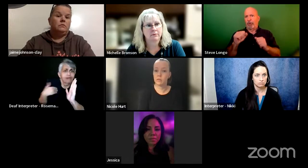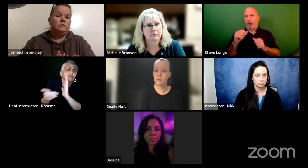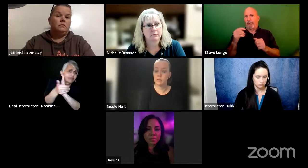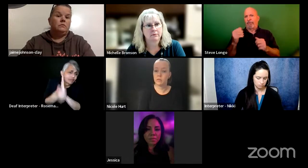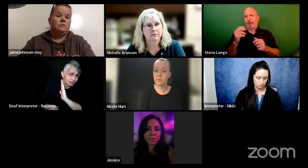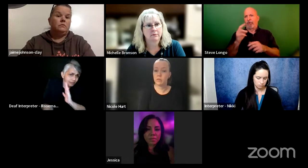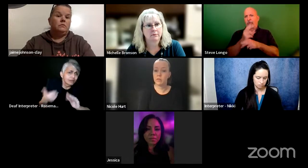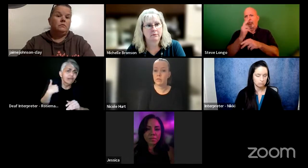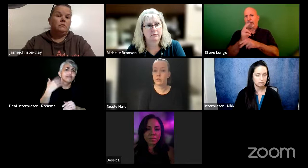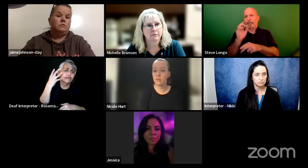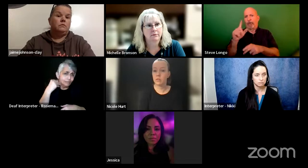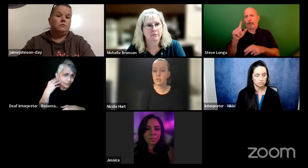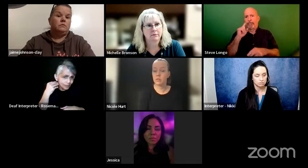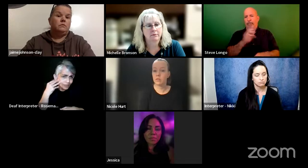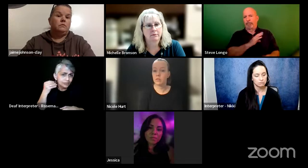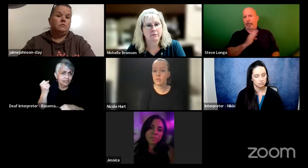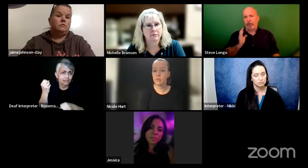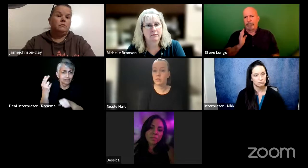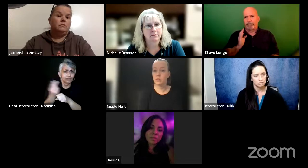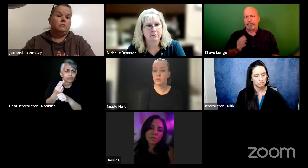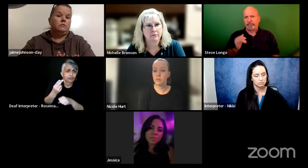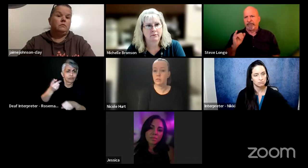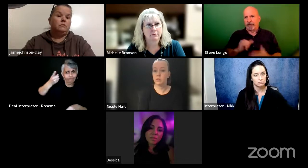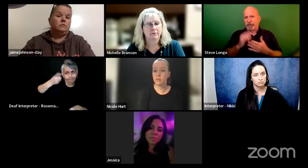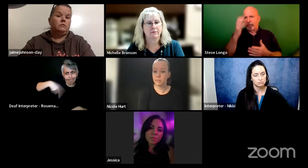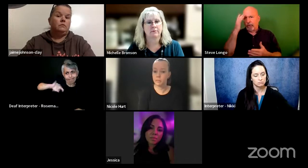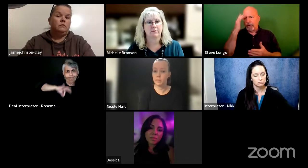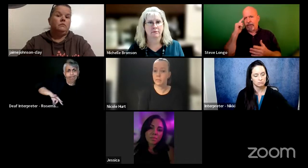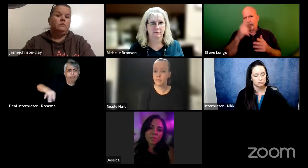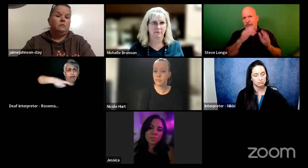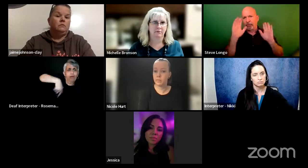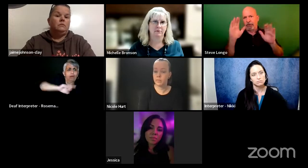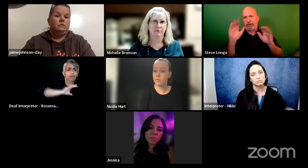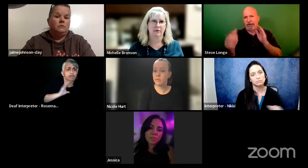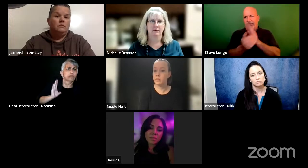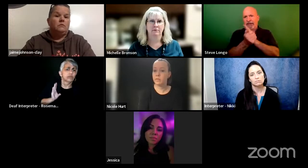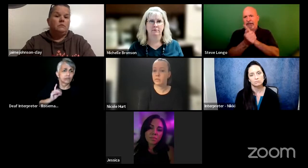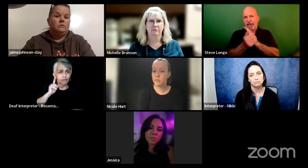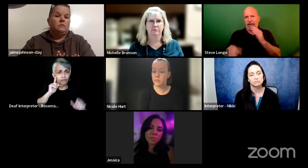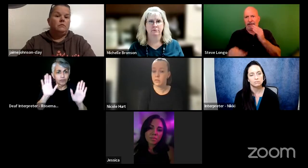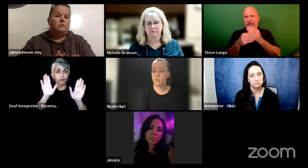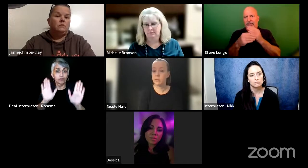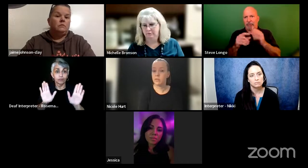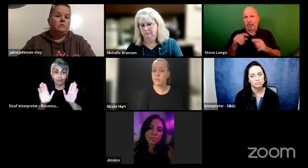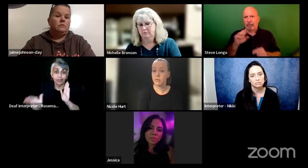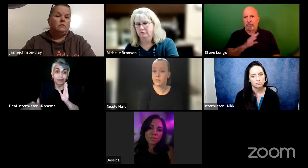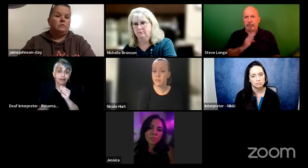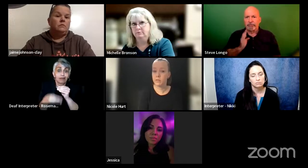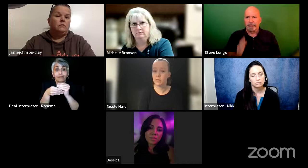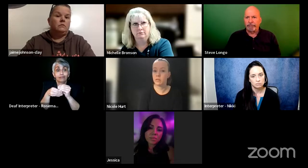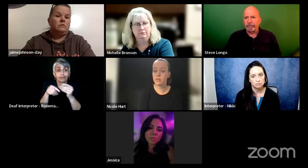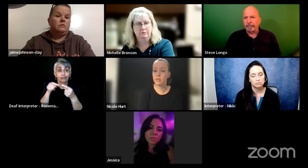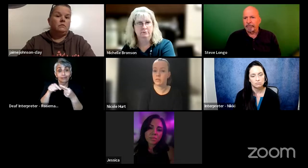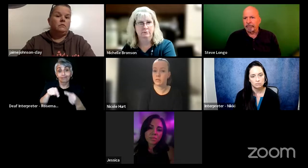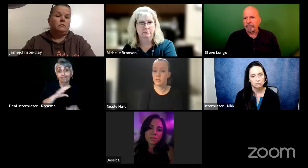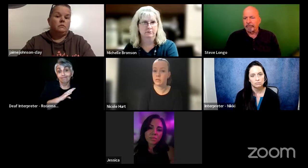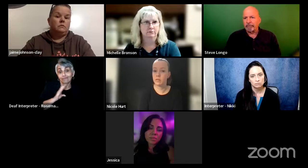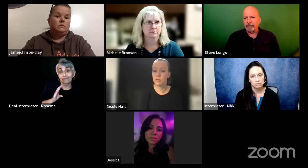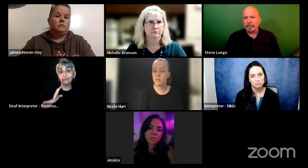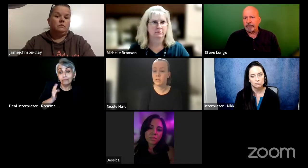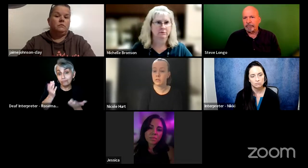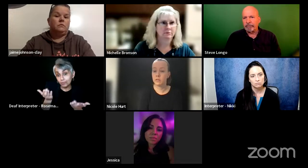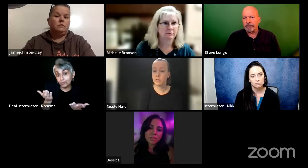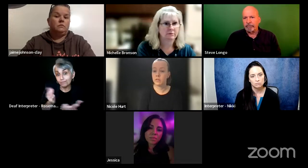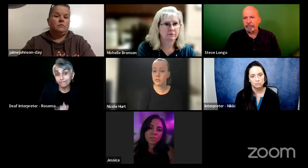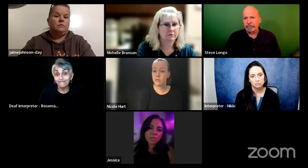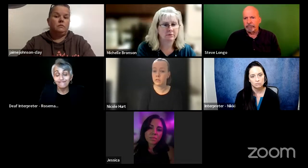she has the skills, the experience, and the expertise that I think would be very useful to our board, which is why we think she would